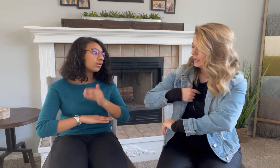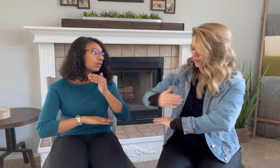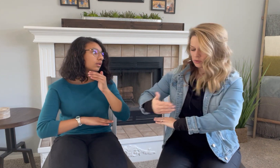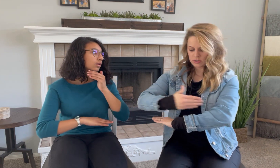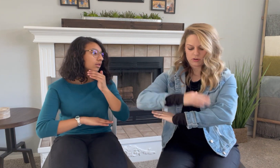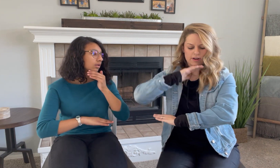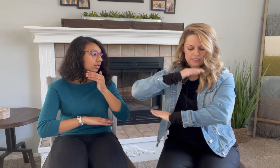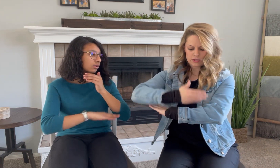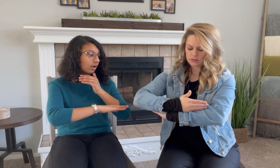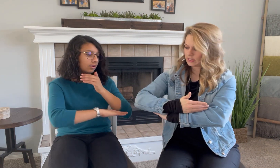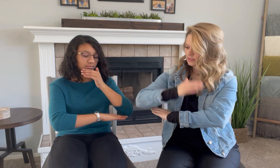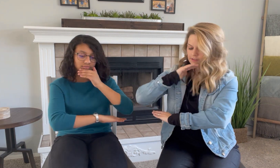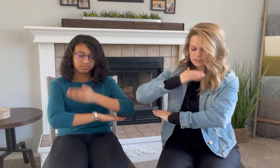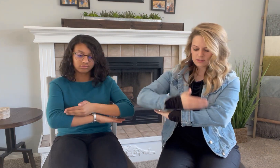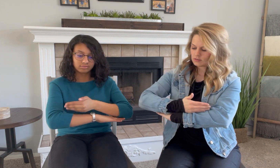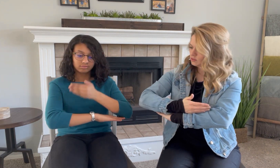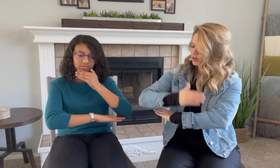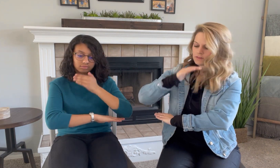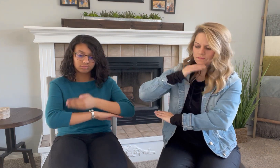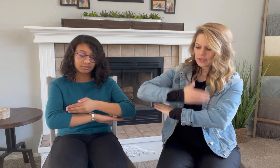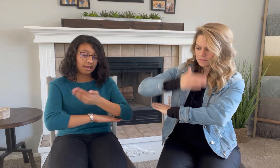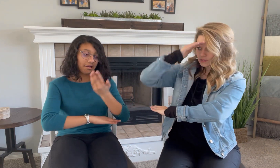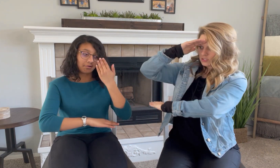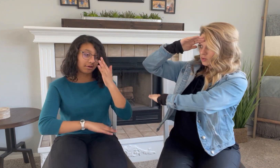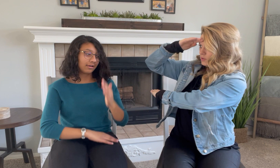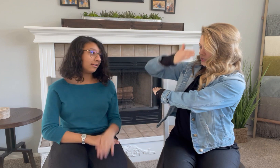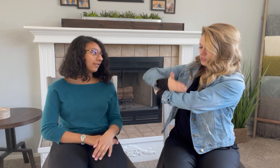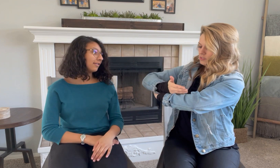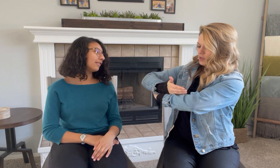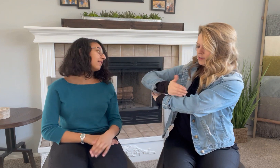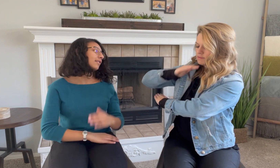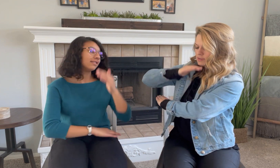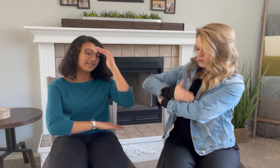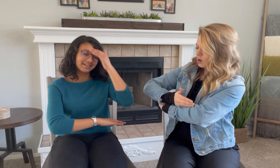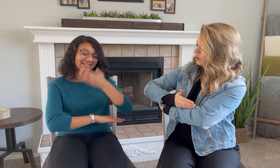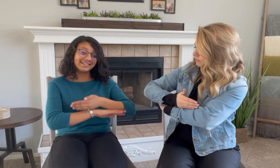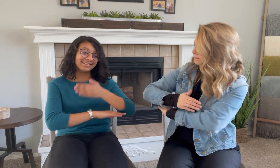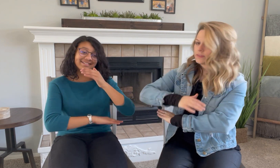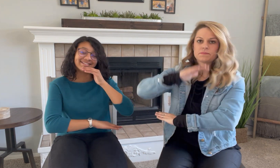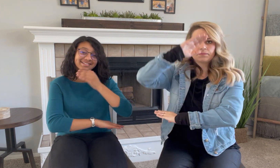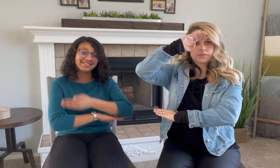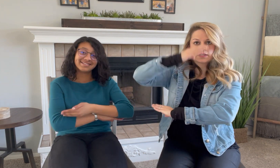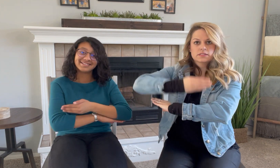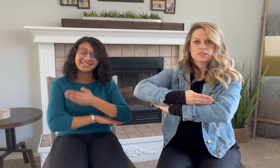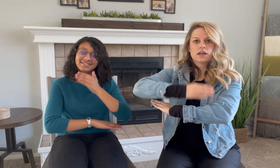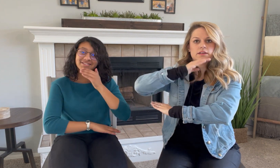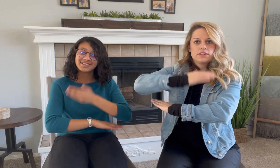it goes across. It goes like this, daughter. Yep, so son and daughter. Son and